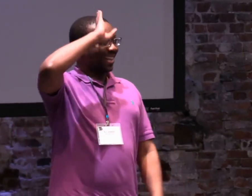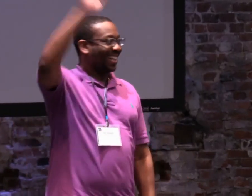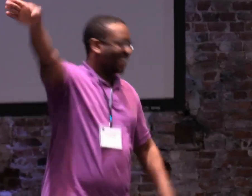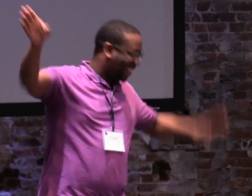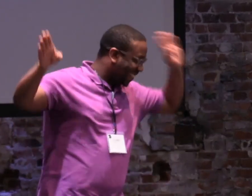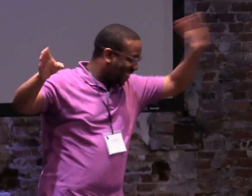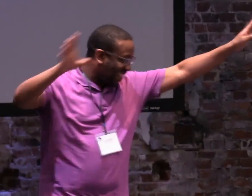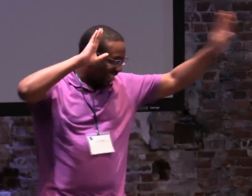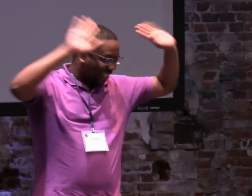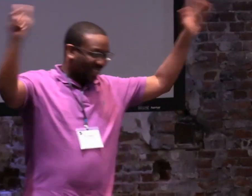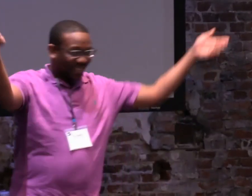Hello,